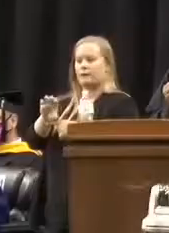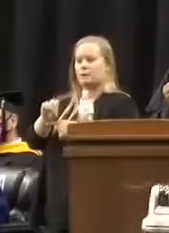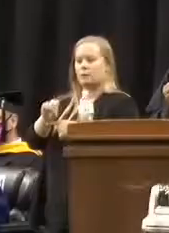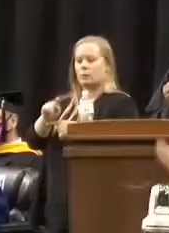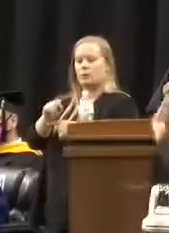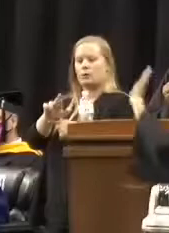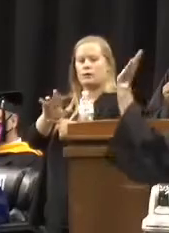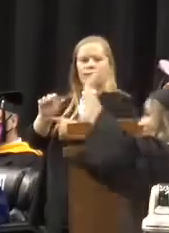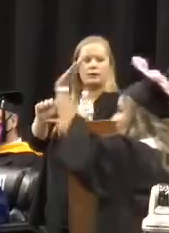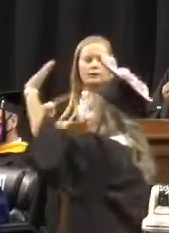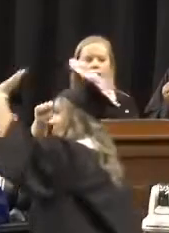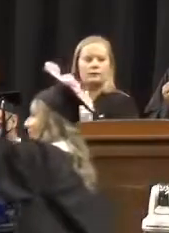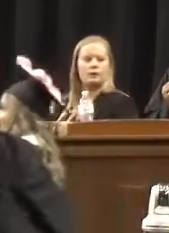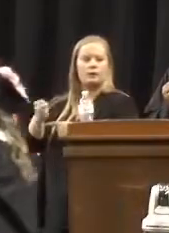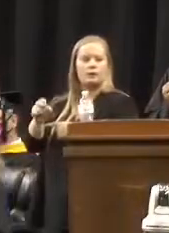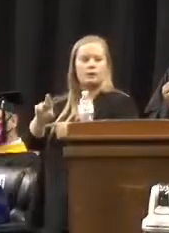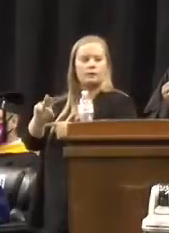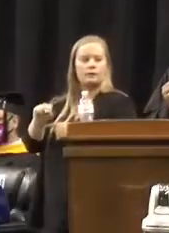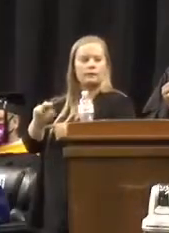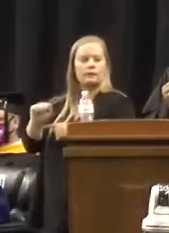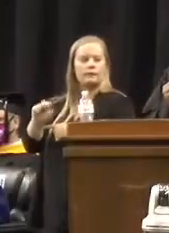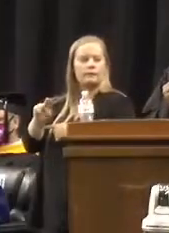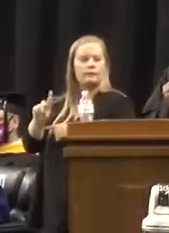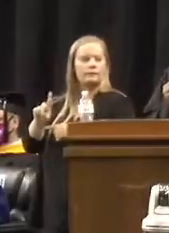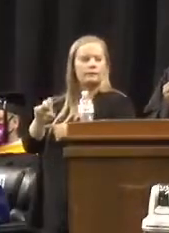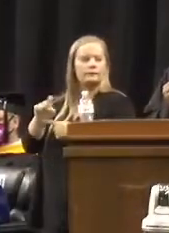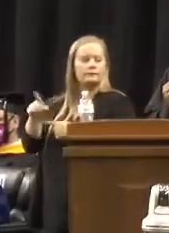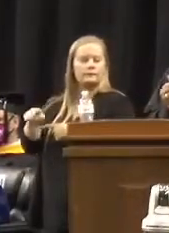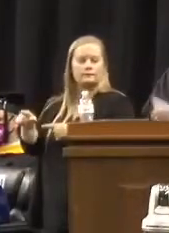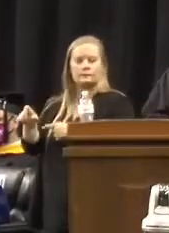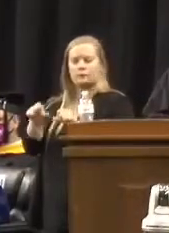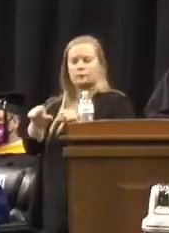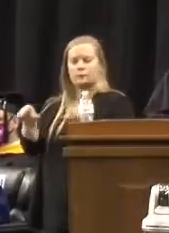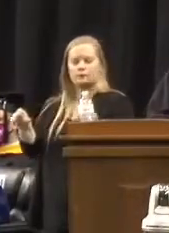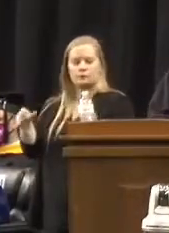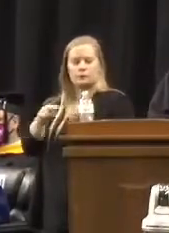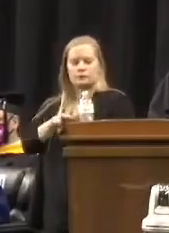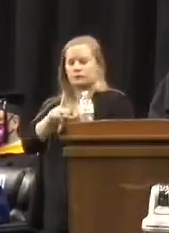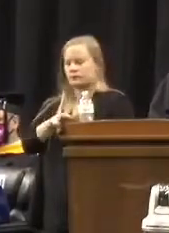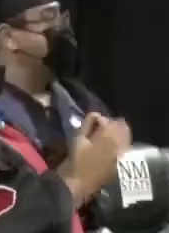Victoria Liana Hernandez, Associate in Nursing.